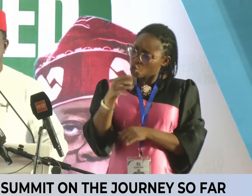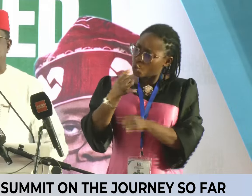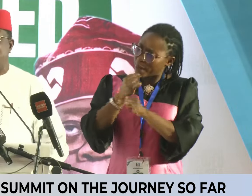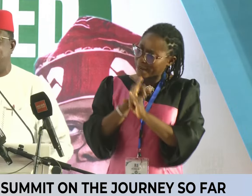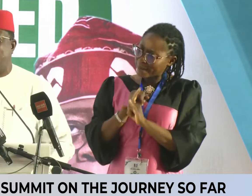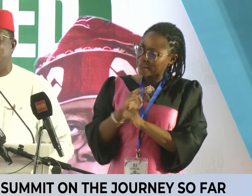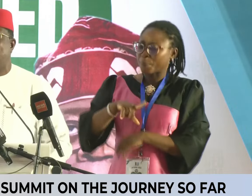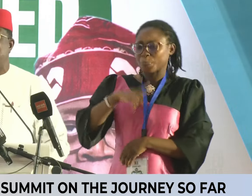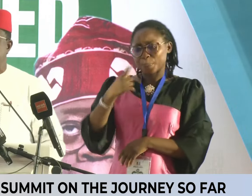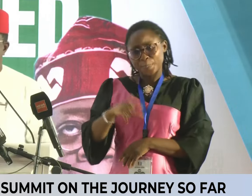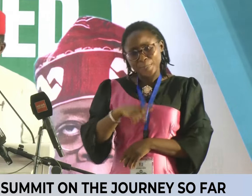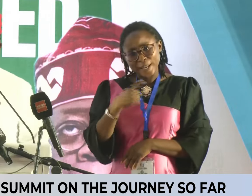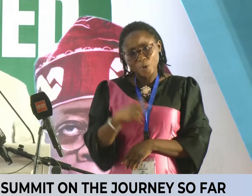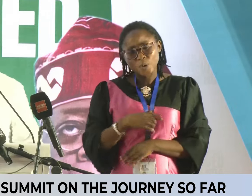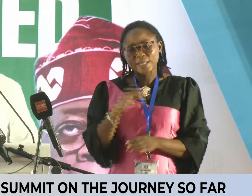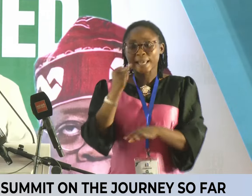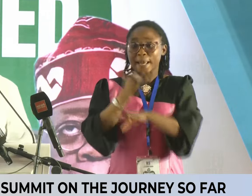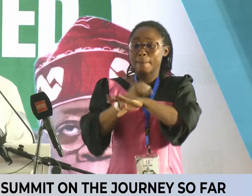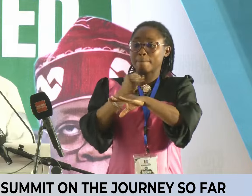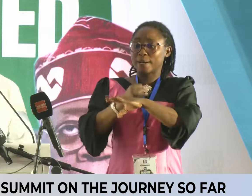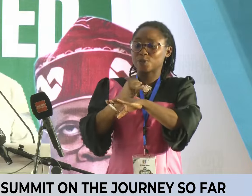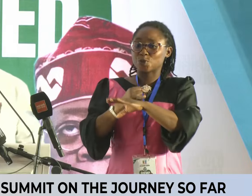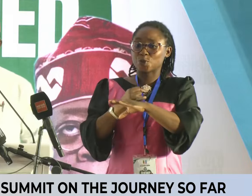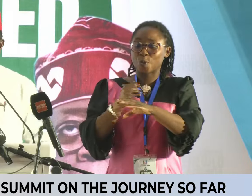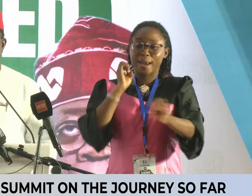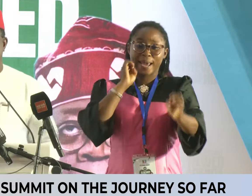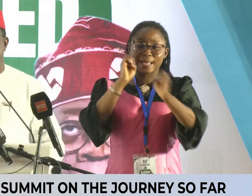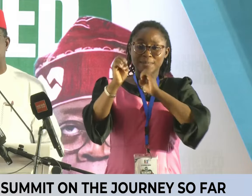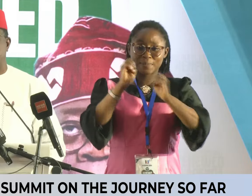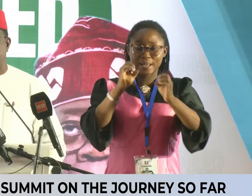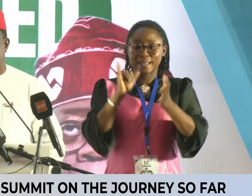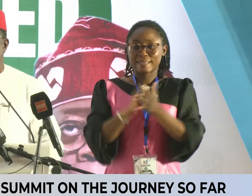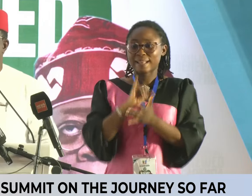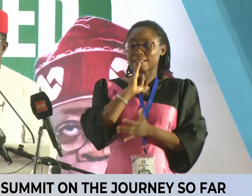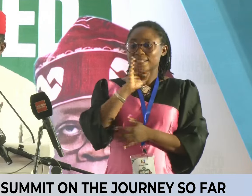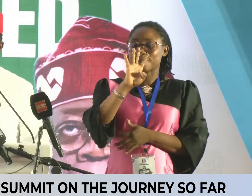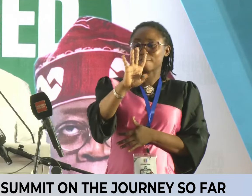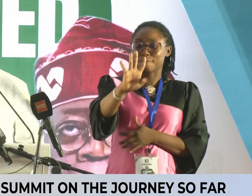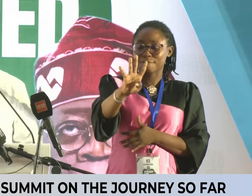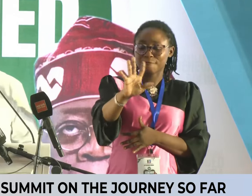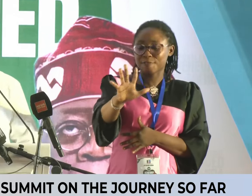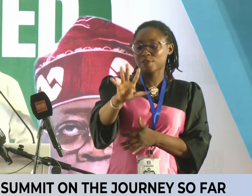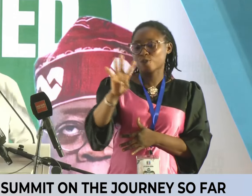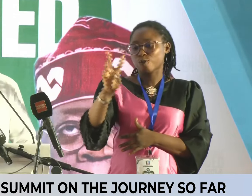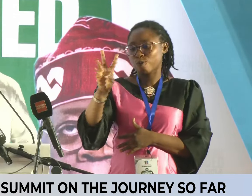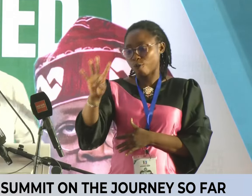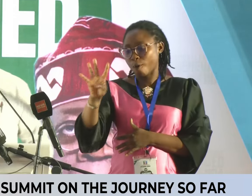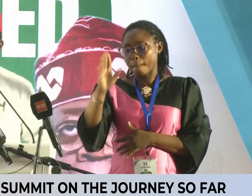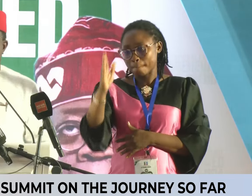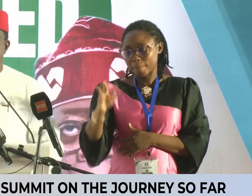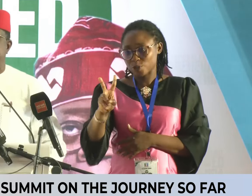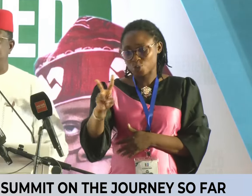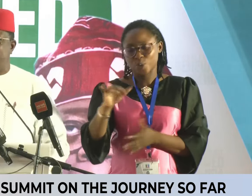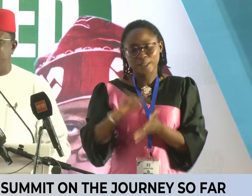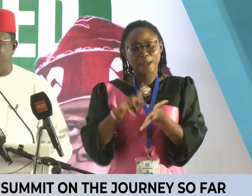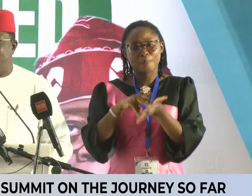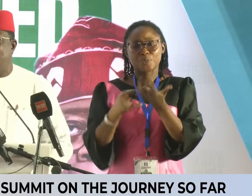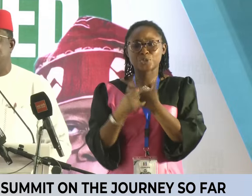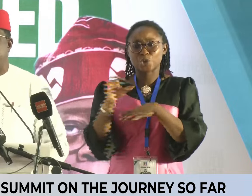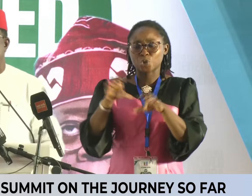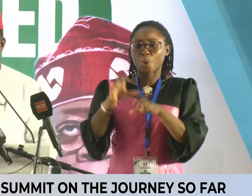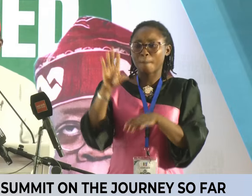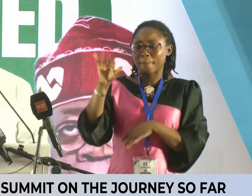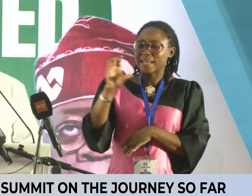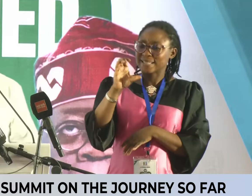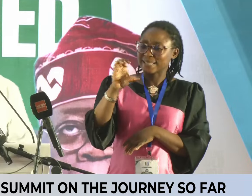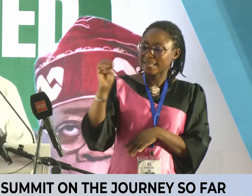the Lagos-Ibadan carriageway, and that is 54 by 2. That project being done by RCC,